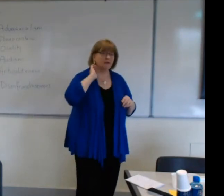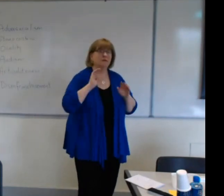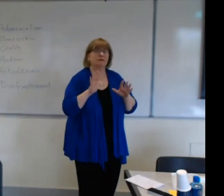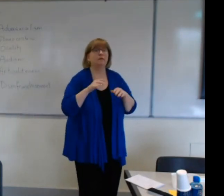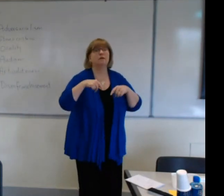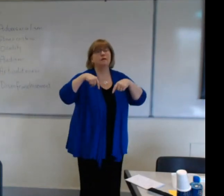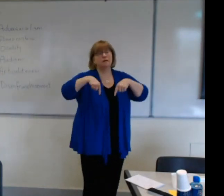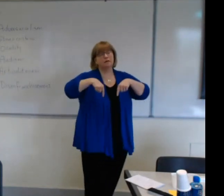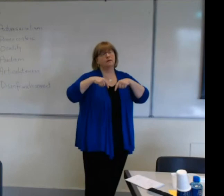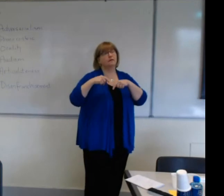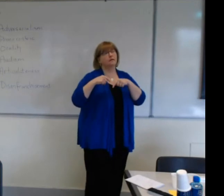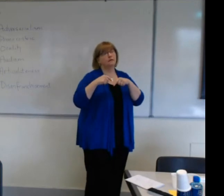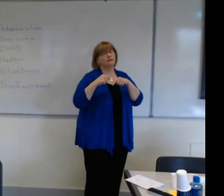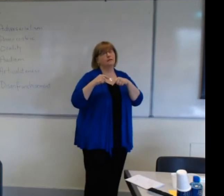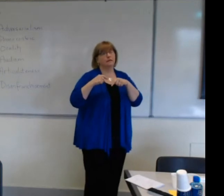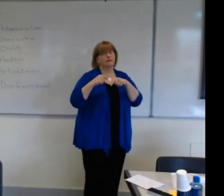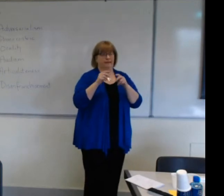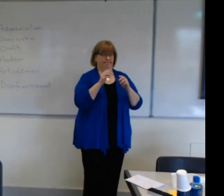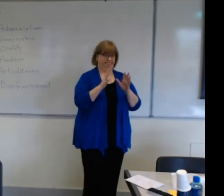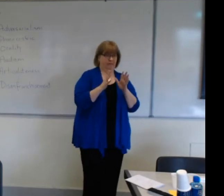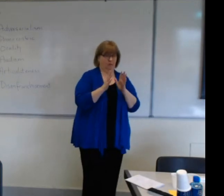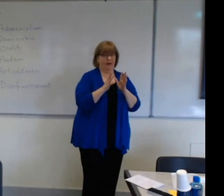So when we're looking at the situation here in Ireland,